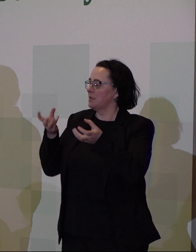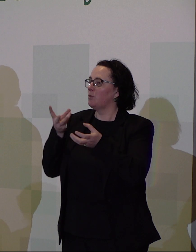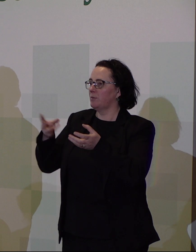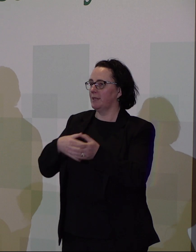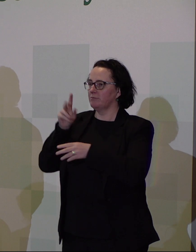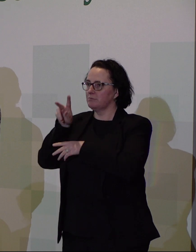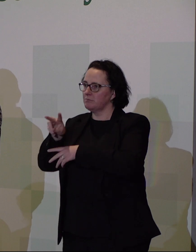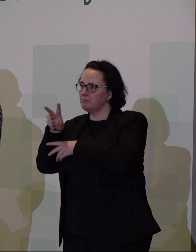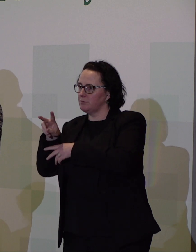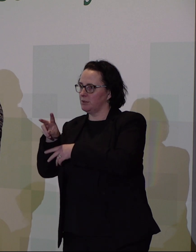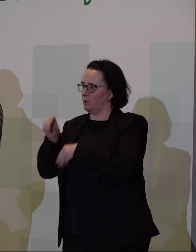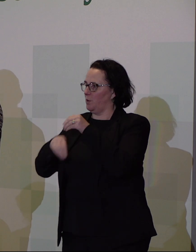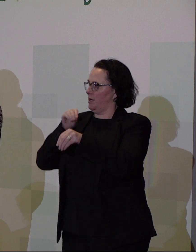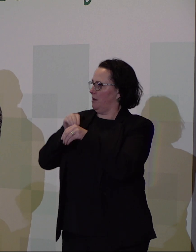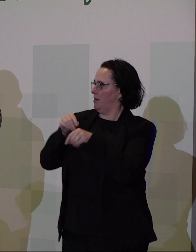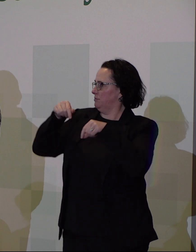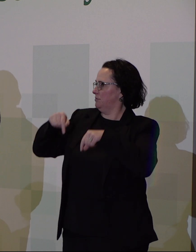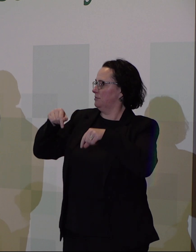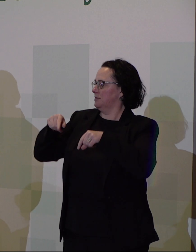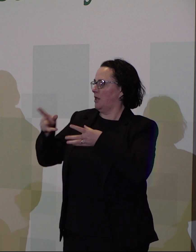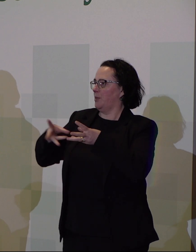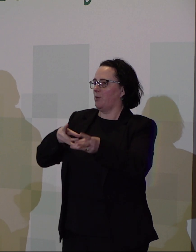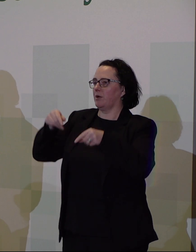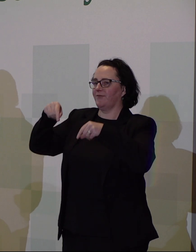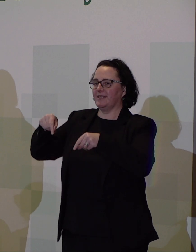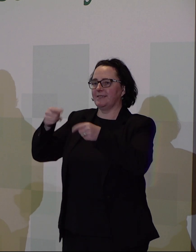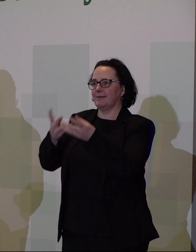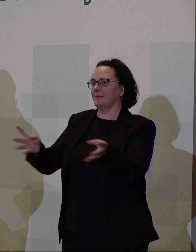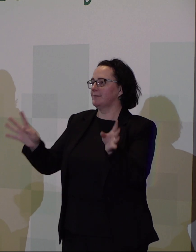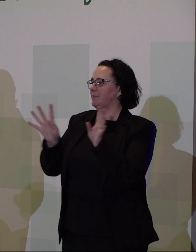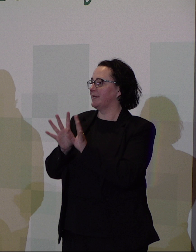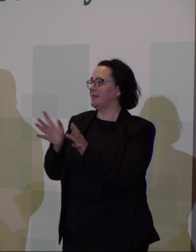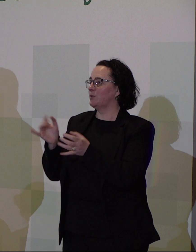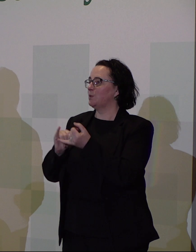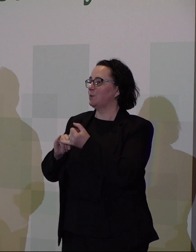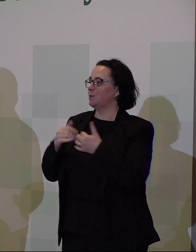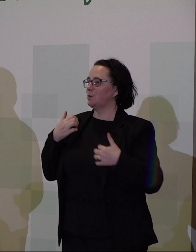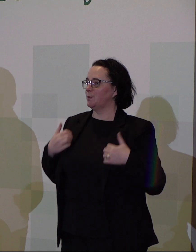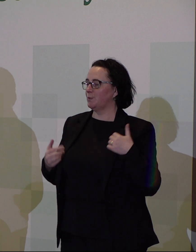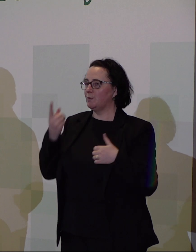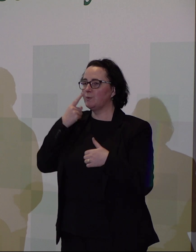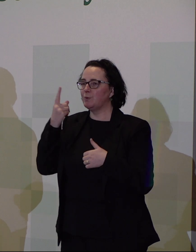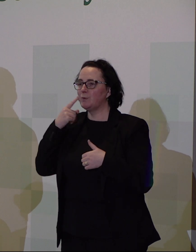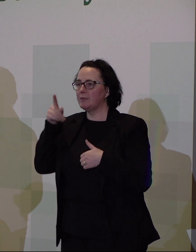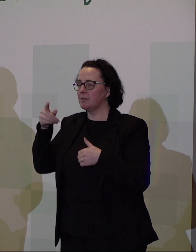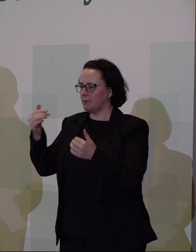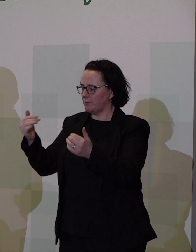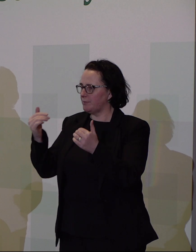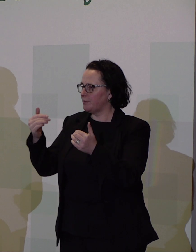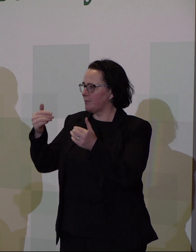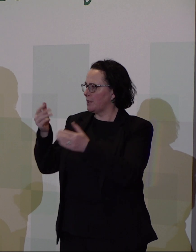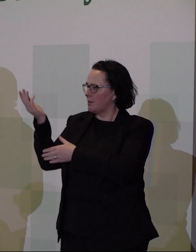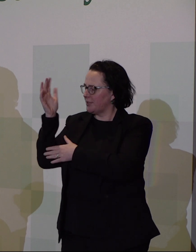in real time the work of this Assembly, and anyone who is interested can have all the information on the presentations